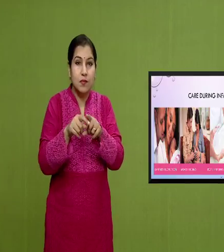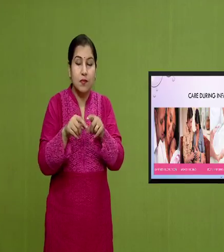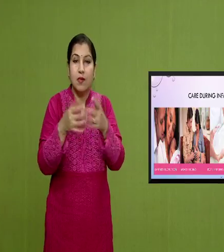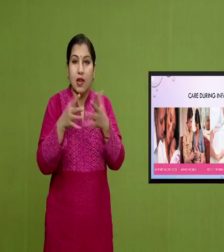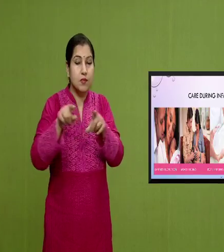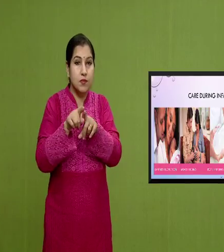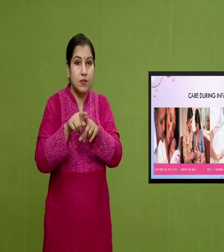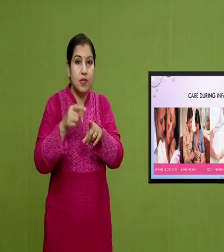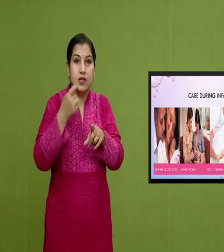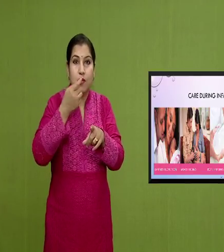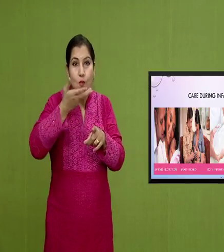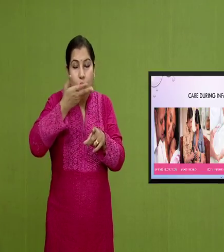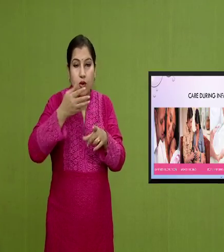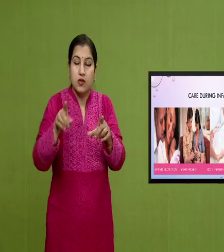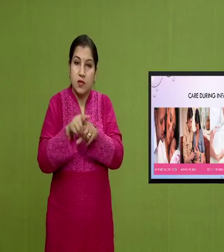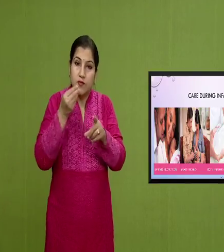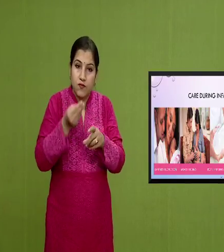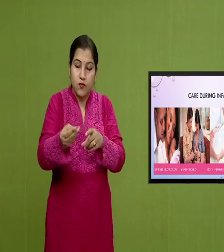semi-solid and solid foods.